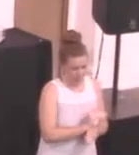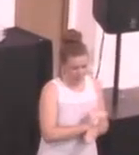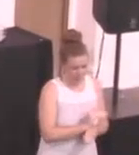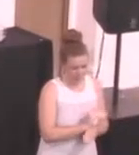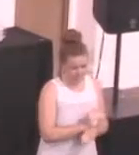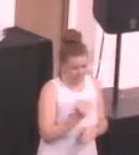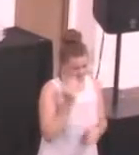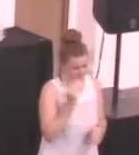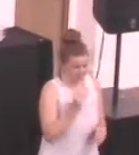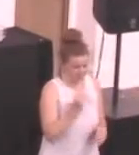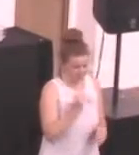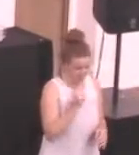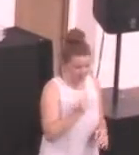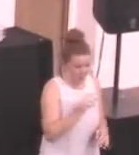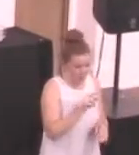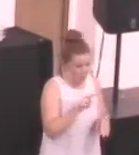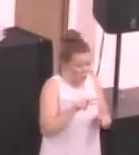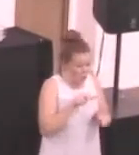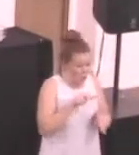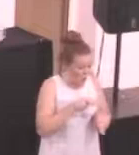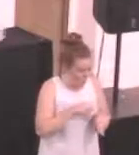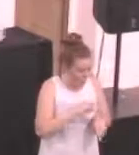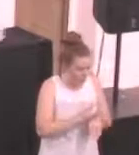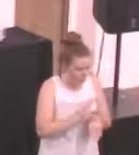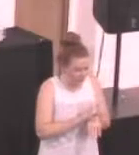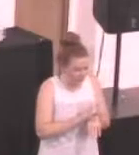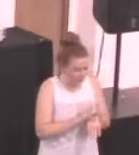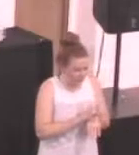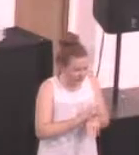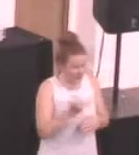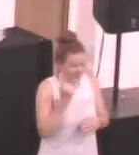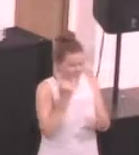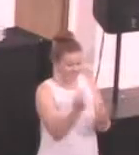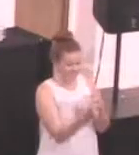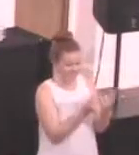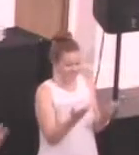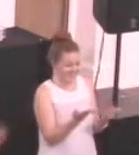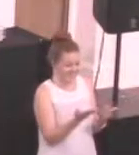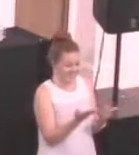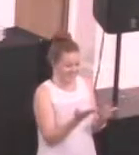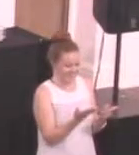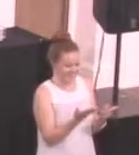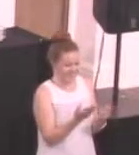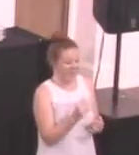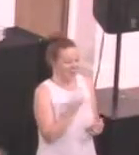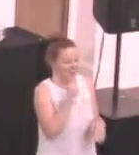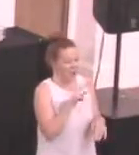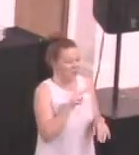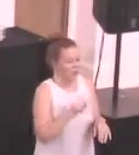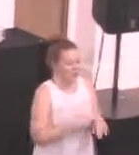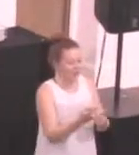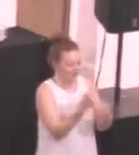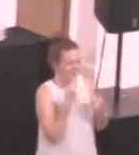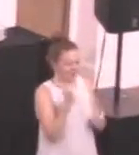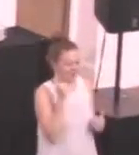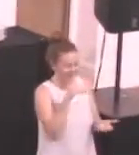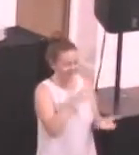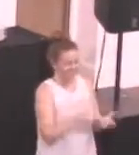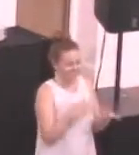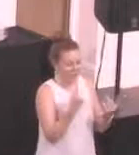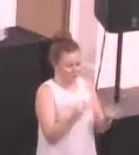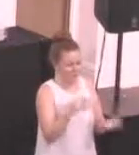I know this isn't church as usual. If you're a visitor, it's not ever going to be like this ever again, probably. So come back another week and try it, and it's going to be